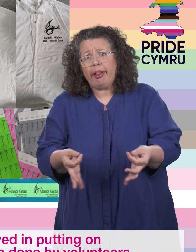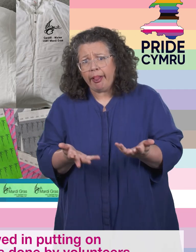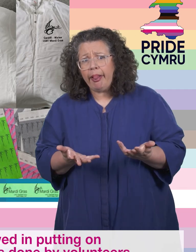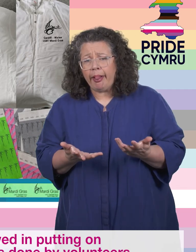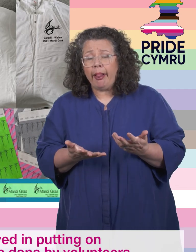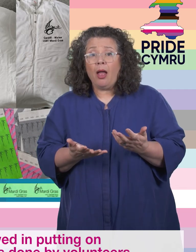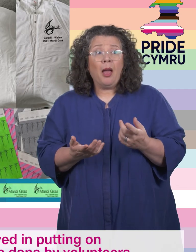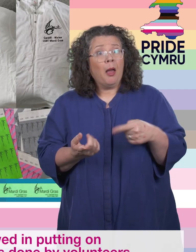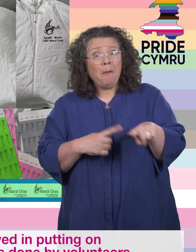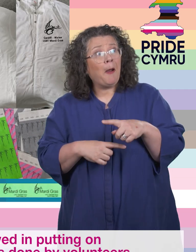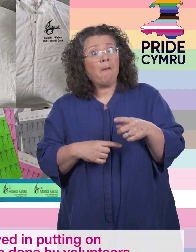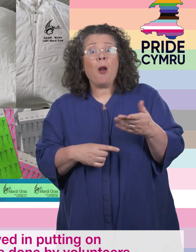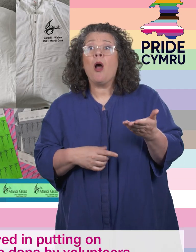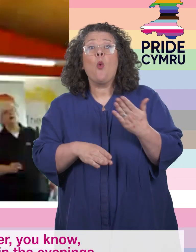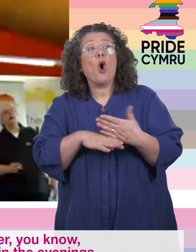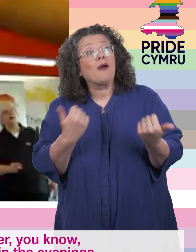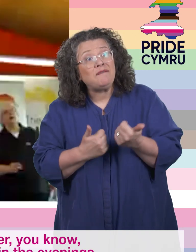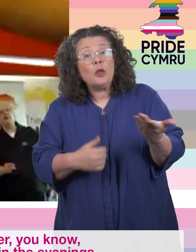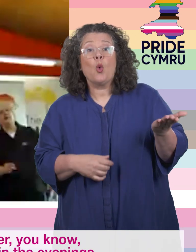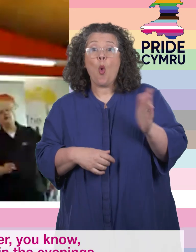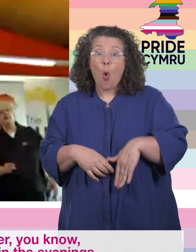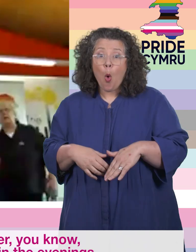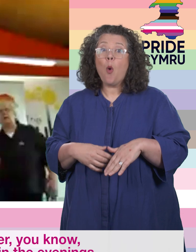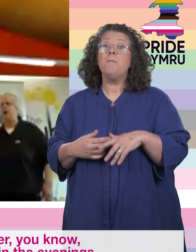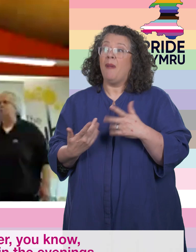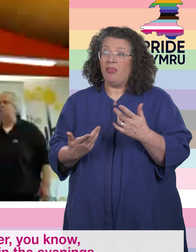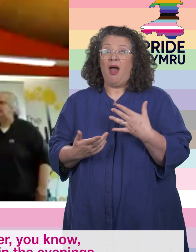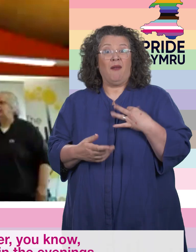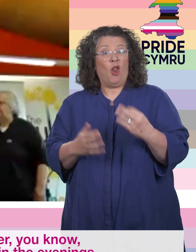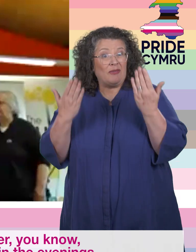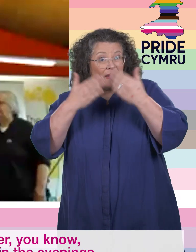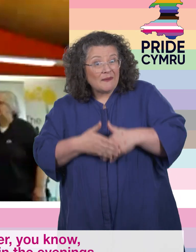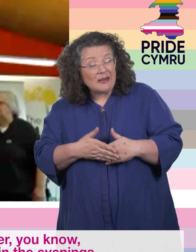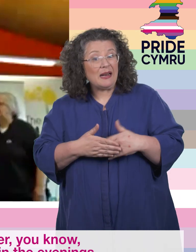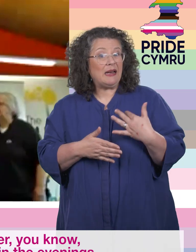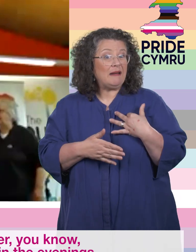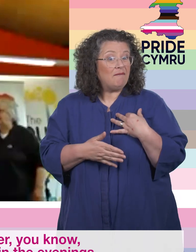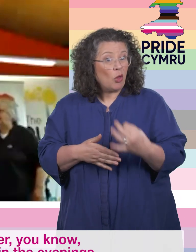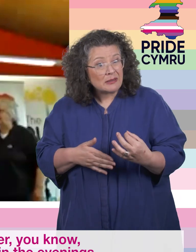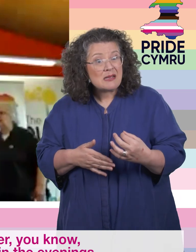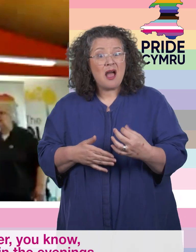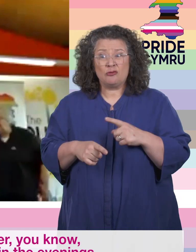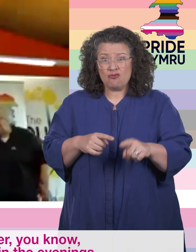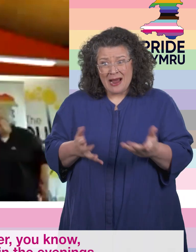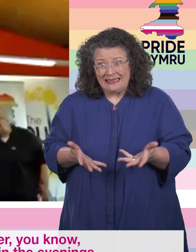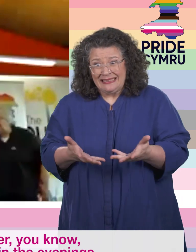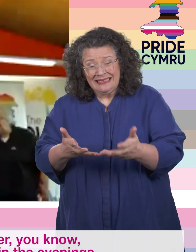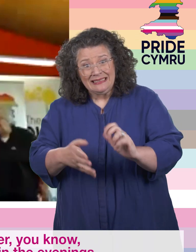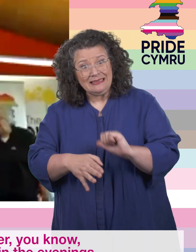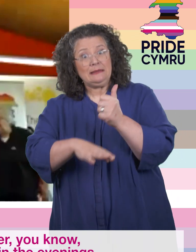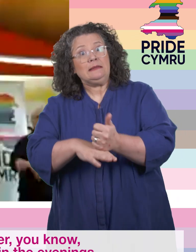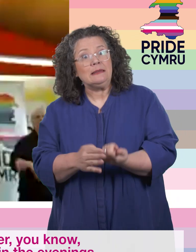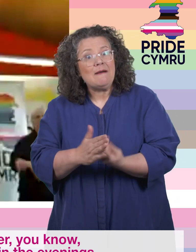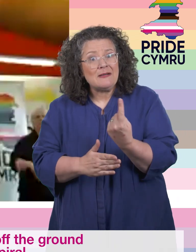and most of it is done by volunteers. You know, people who come home after, you know, working all day and then start in